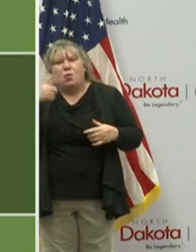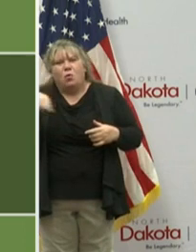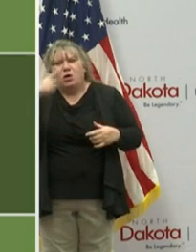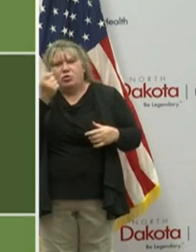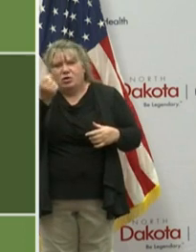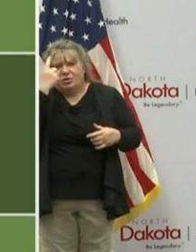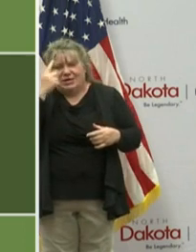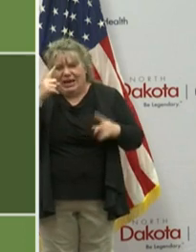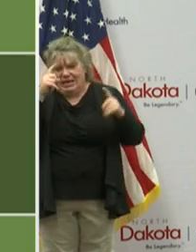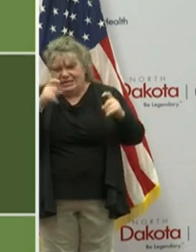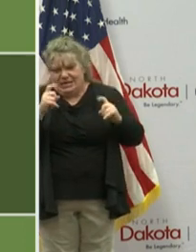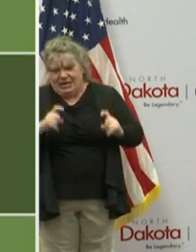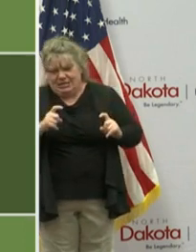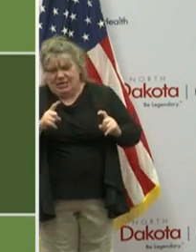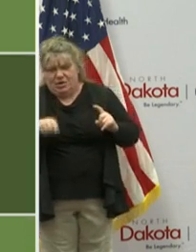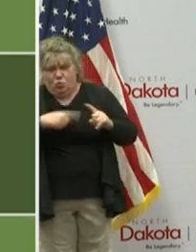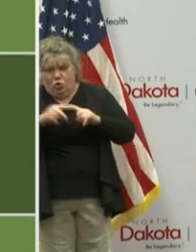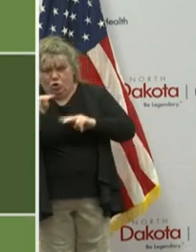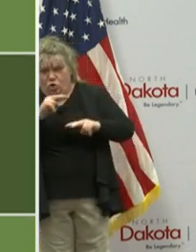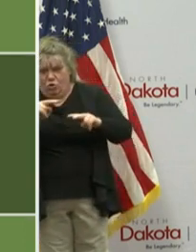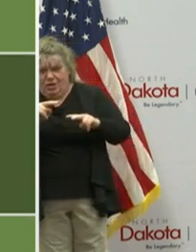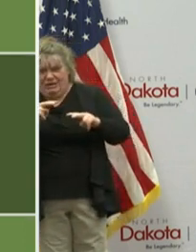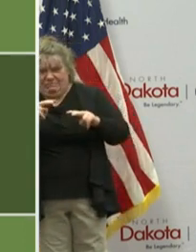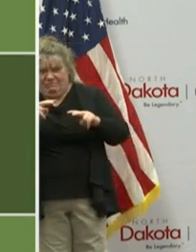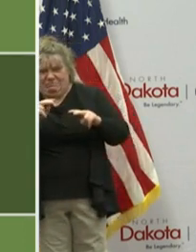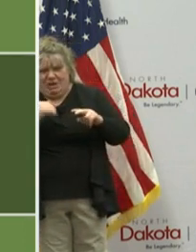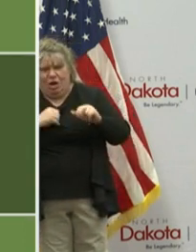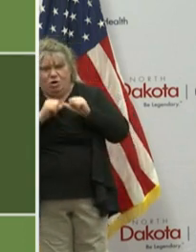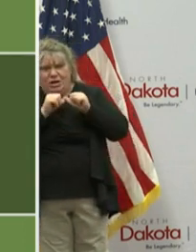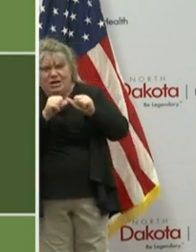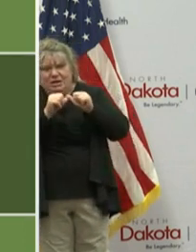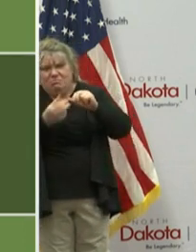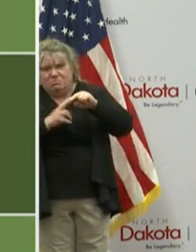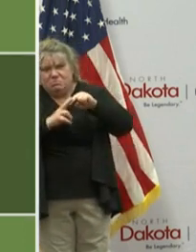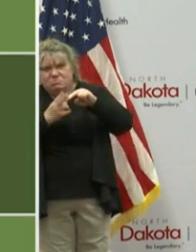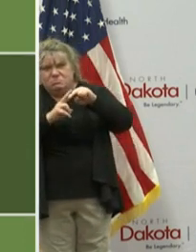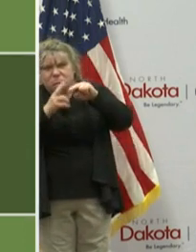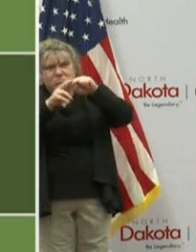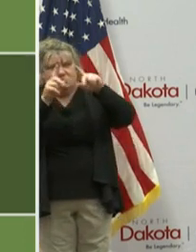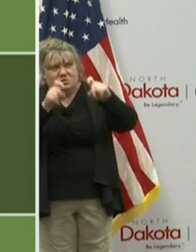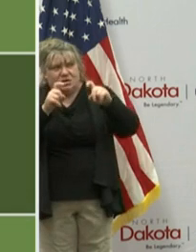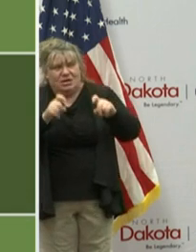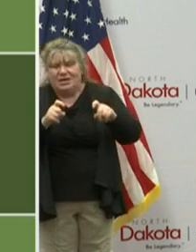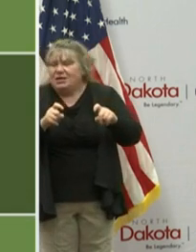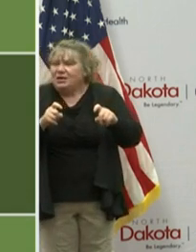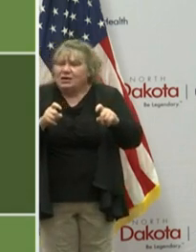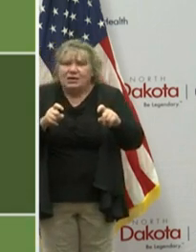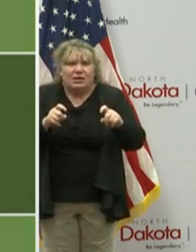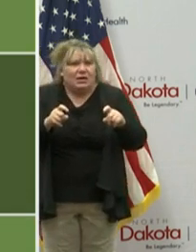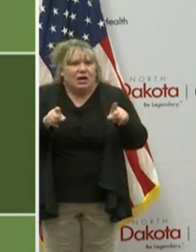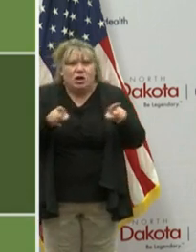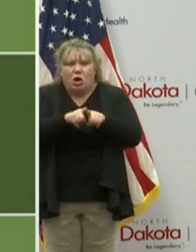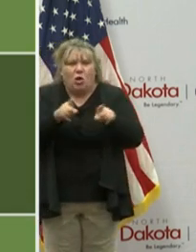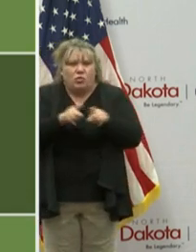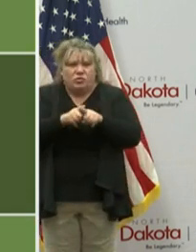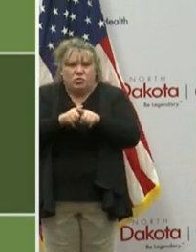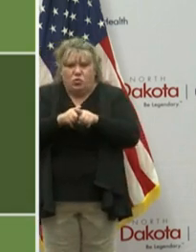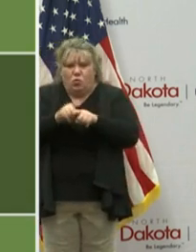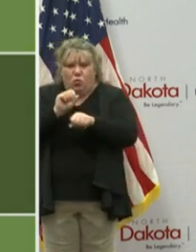testing, and when you take a look at the capacity that we're building with this goes hand in hand with contact tracing.